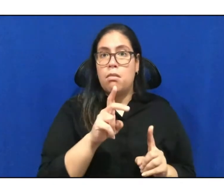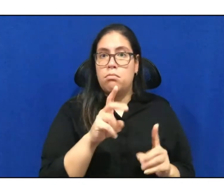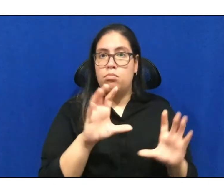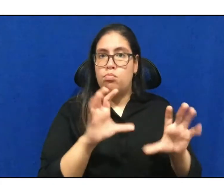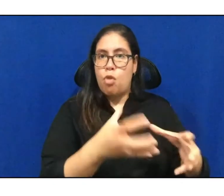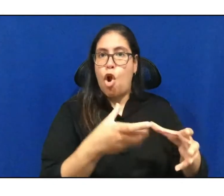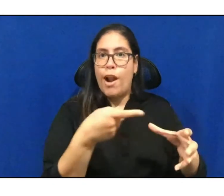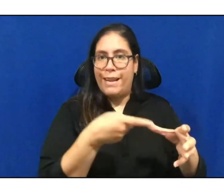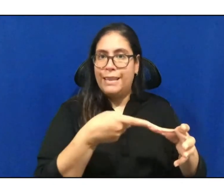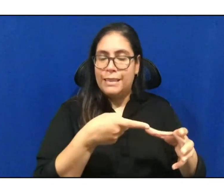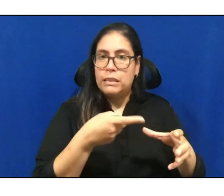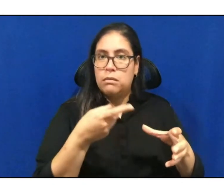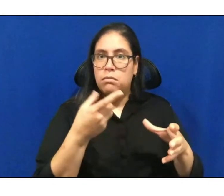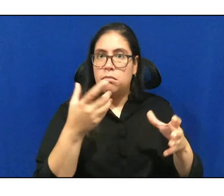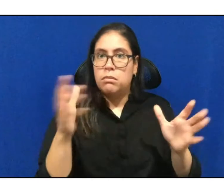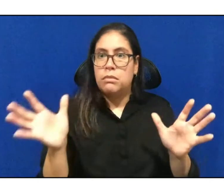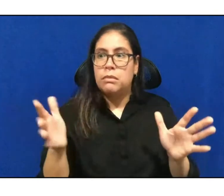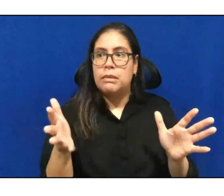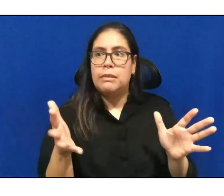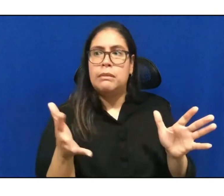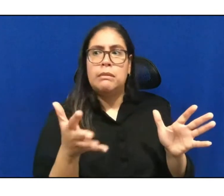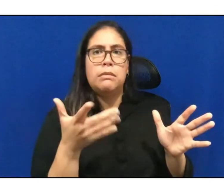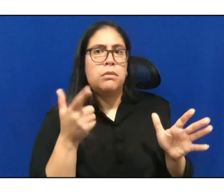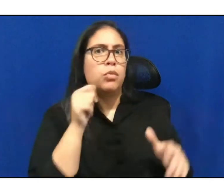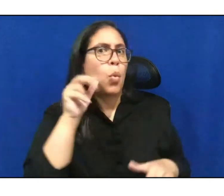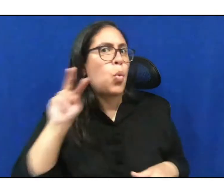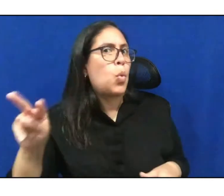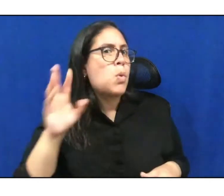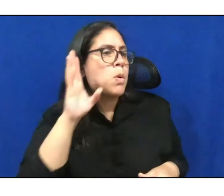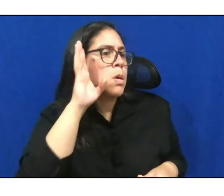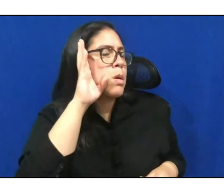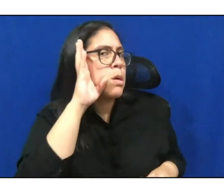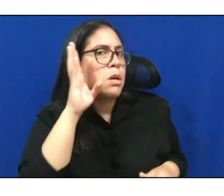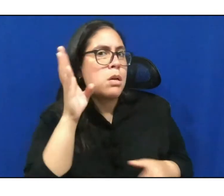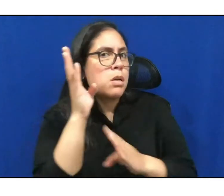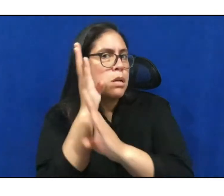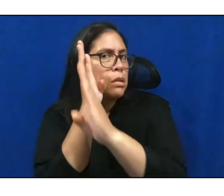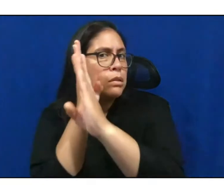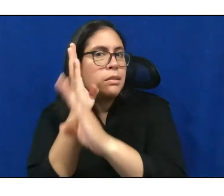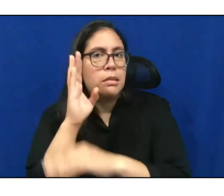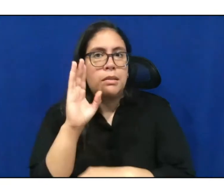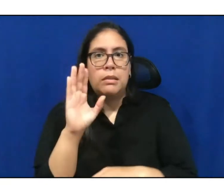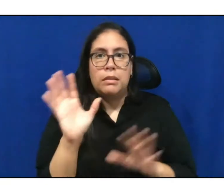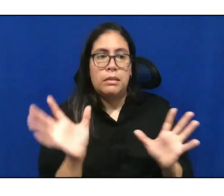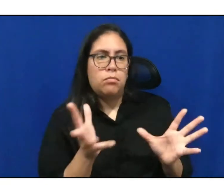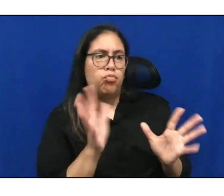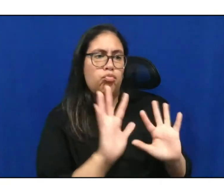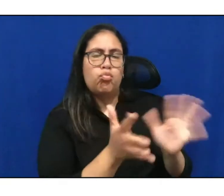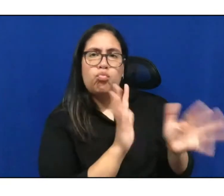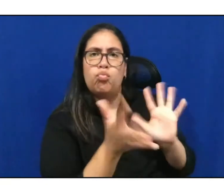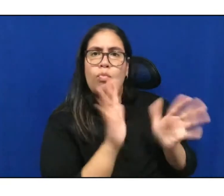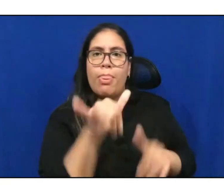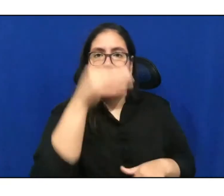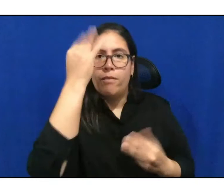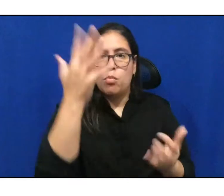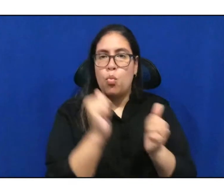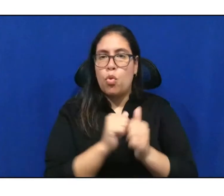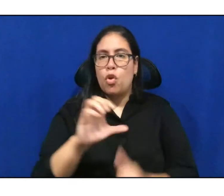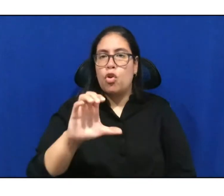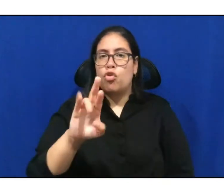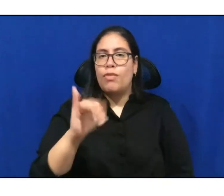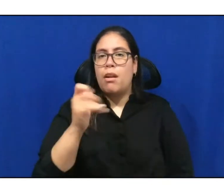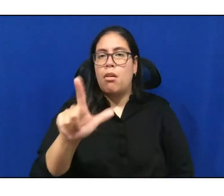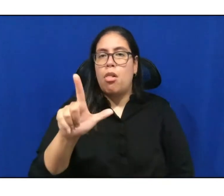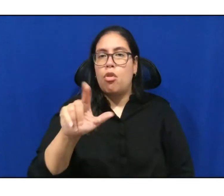get people to look away. And that's what the sort of disinformation that's happening with critical race theory is really about,